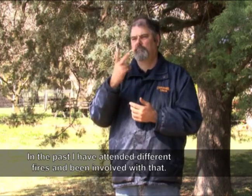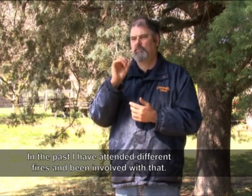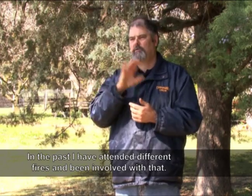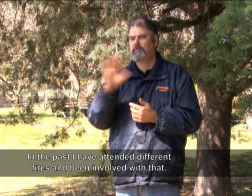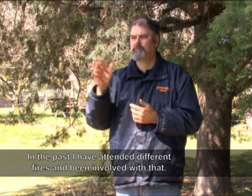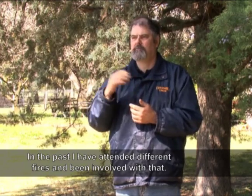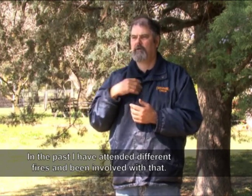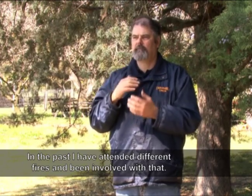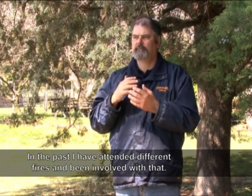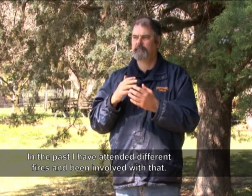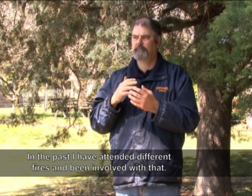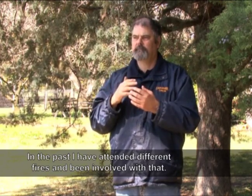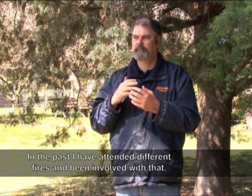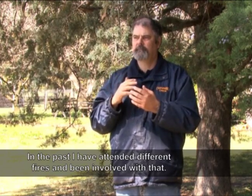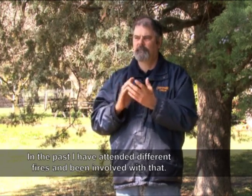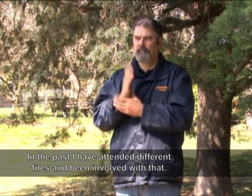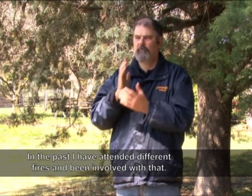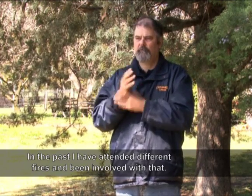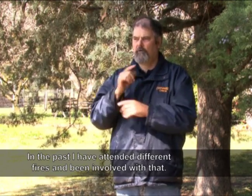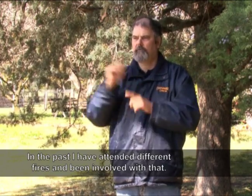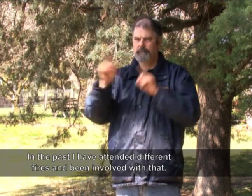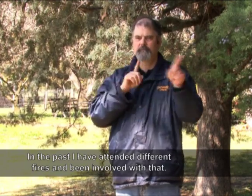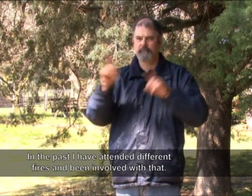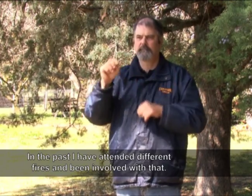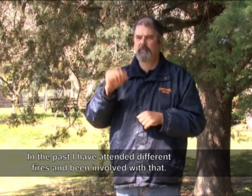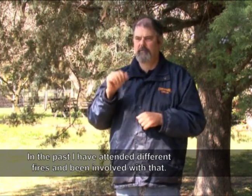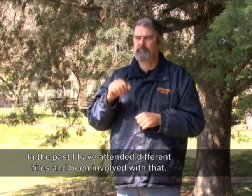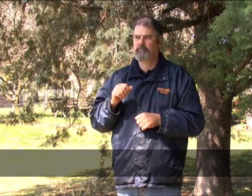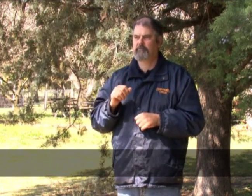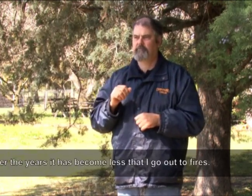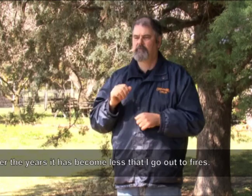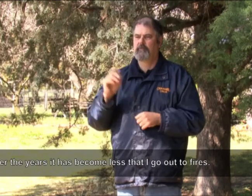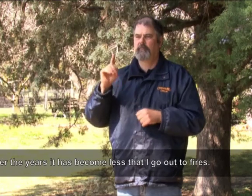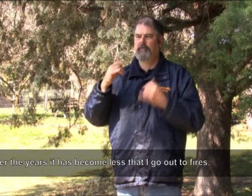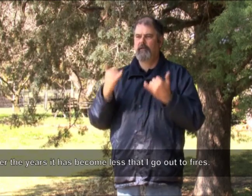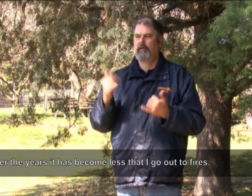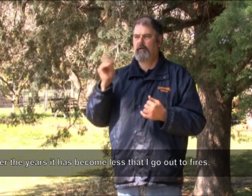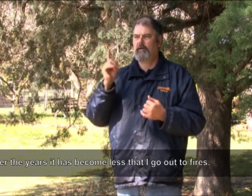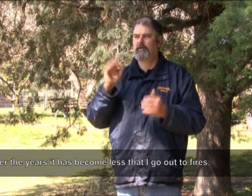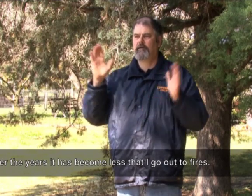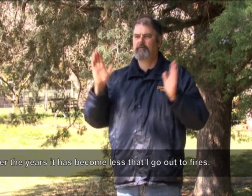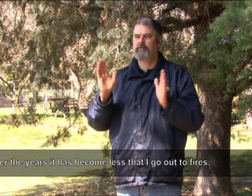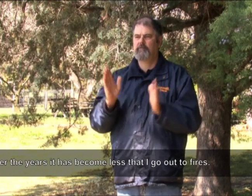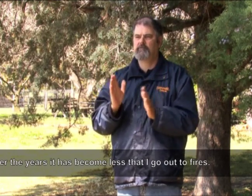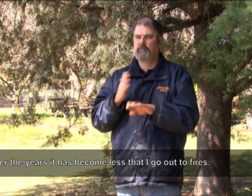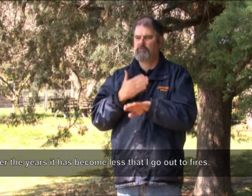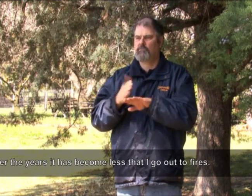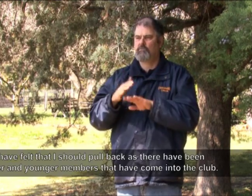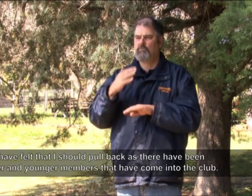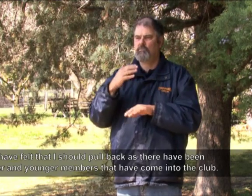So in the past, since I was 17, I've attended different fires, and I've been involved with that. Over the years, it